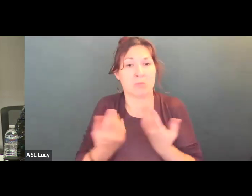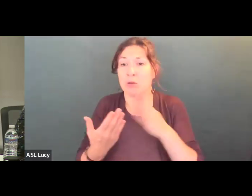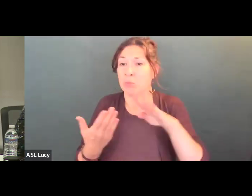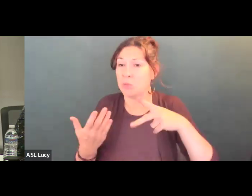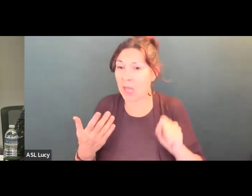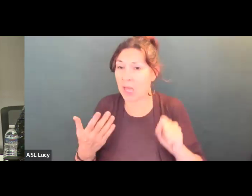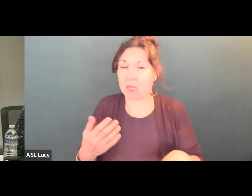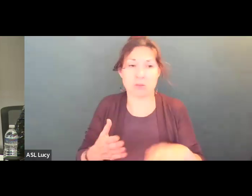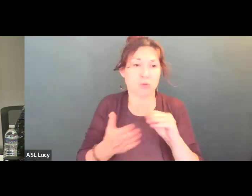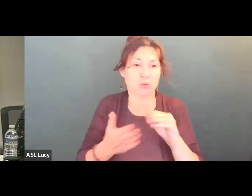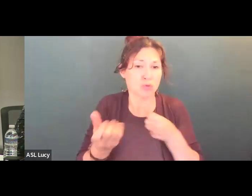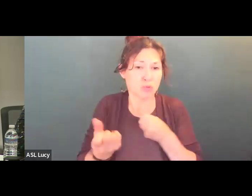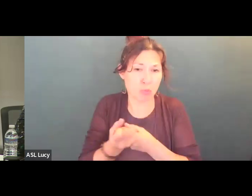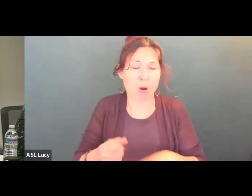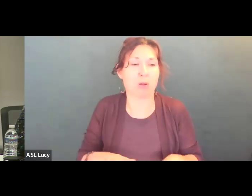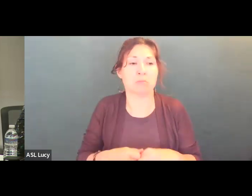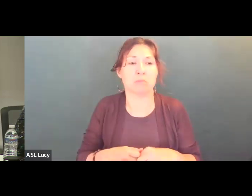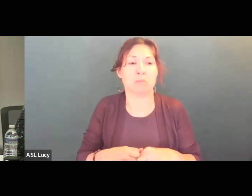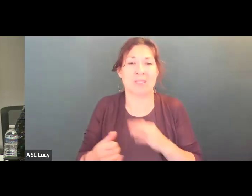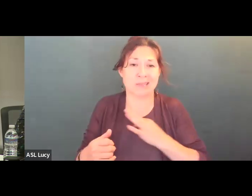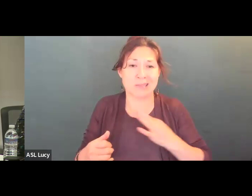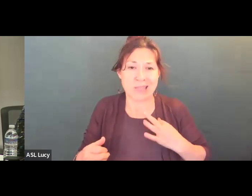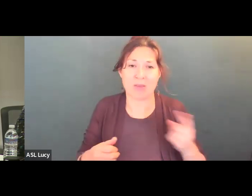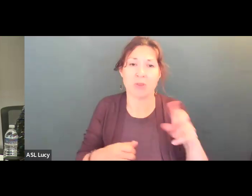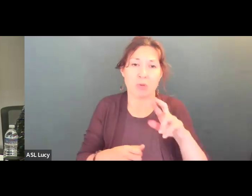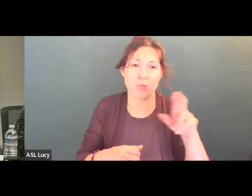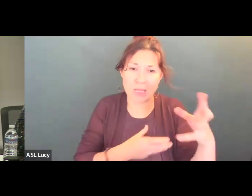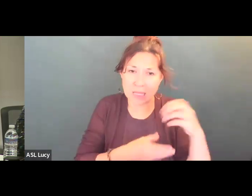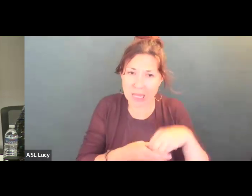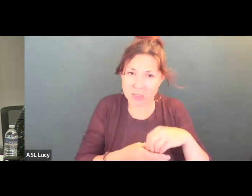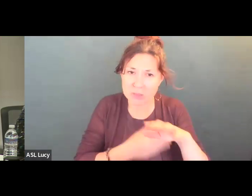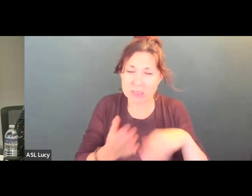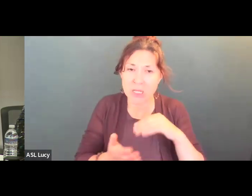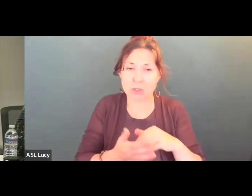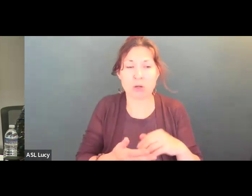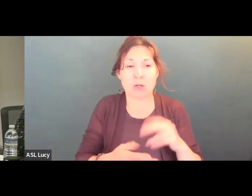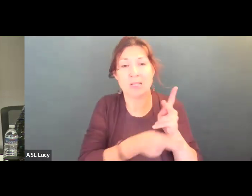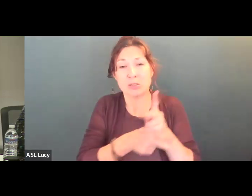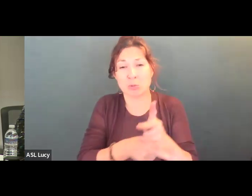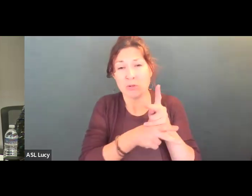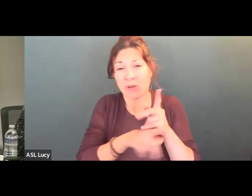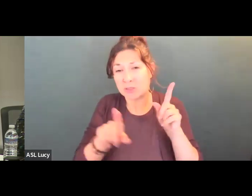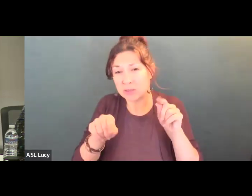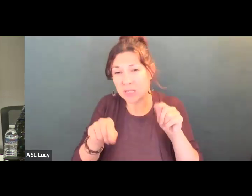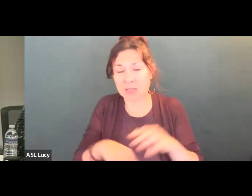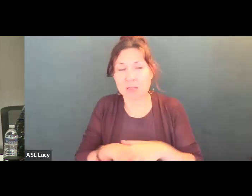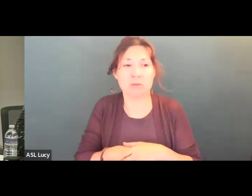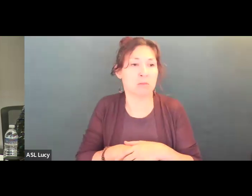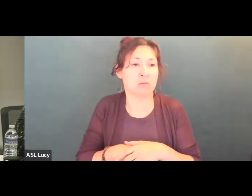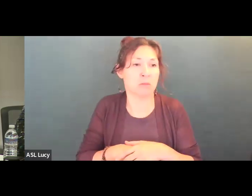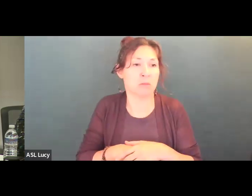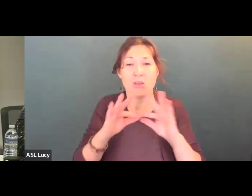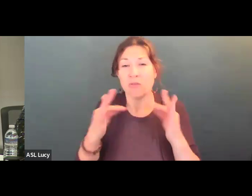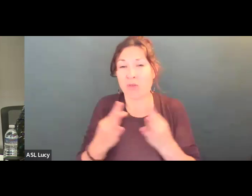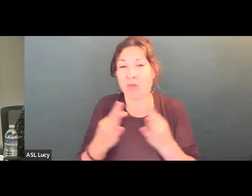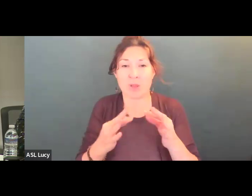support, in Re-Engagement Center, supervisors of attendance, our family liaisons, really all working together.